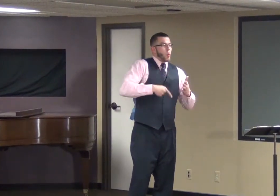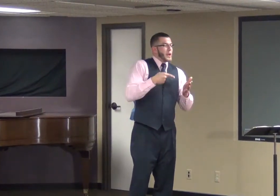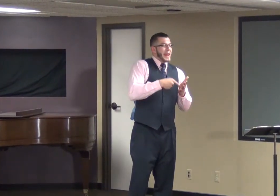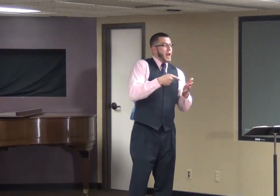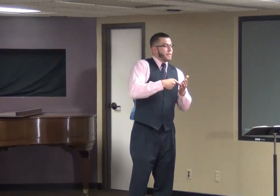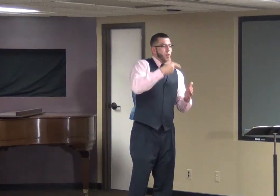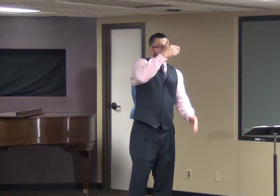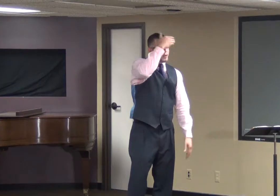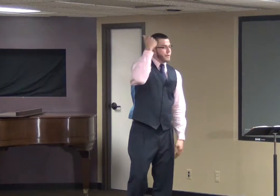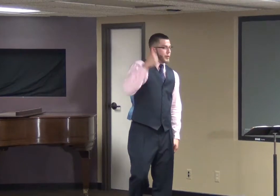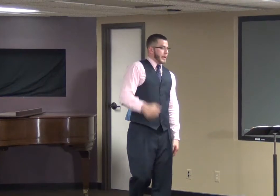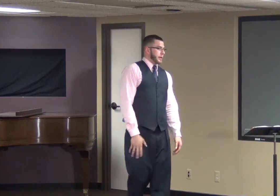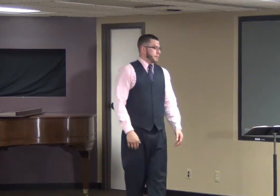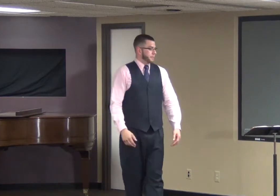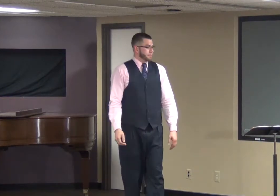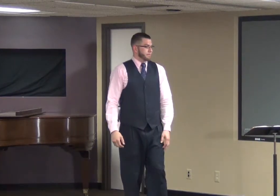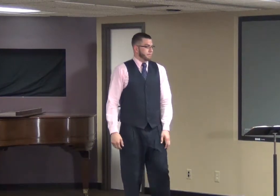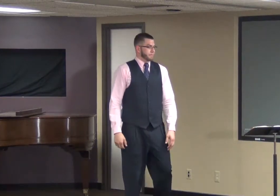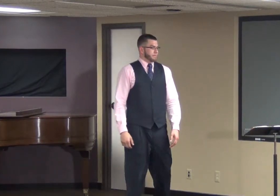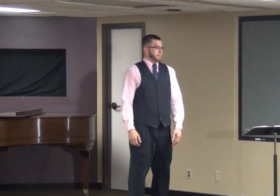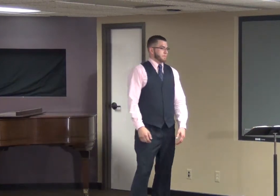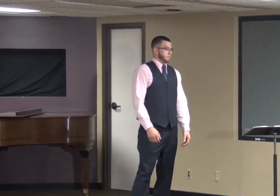We can't afford to forget.